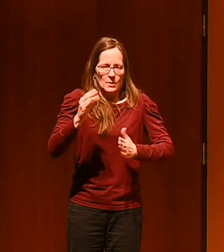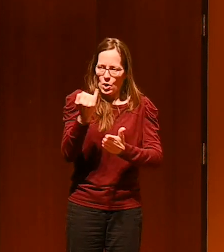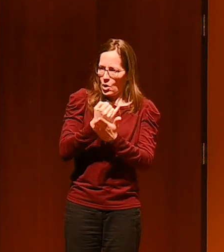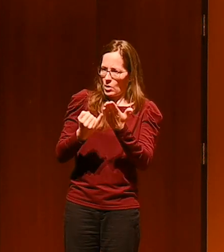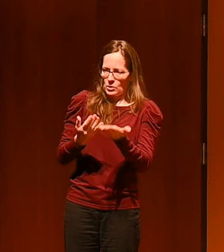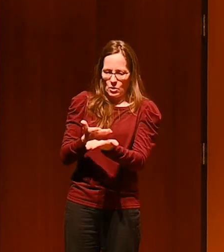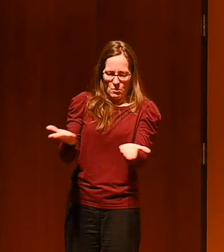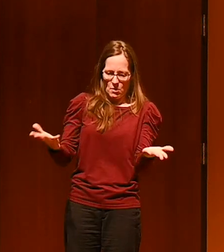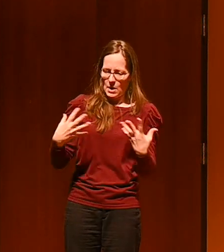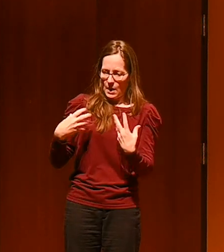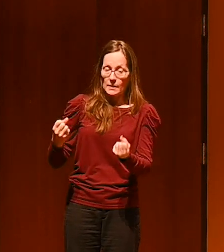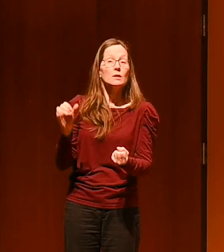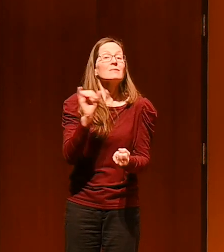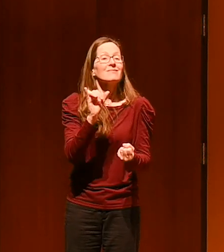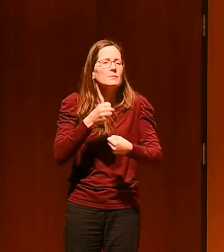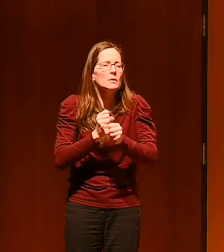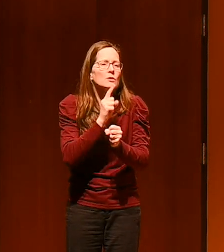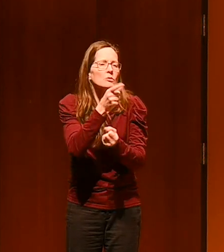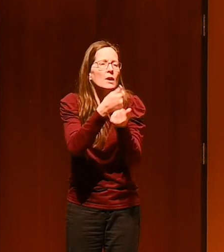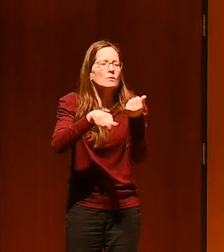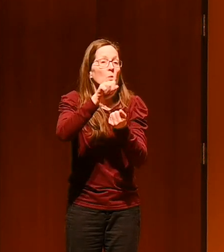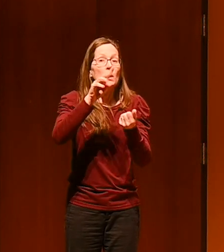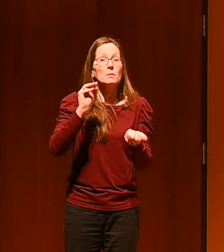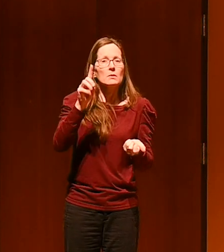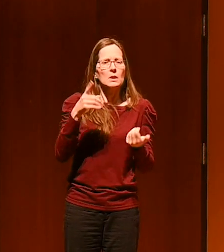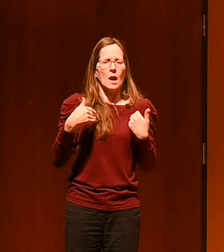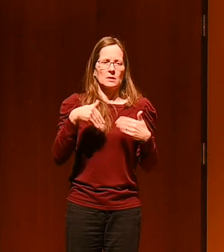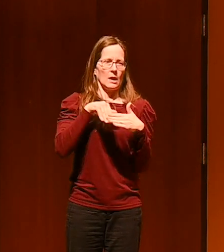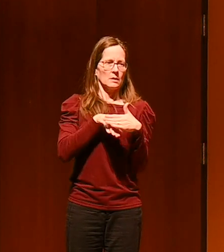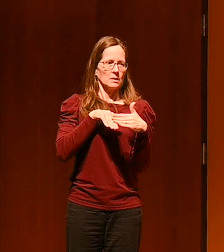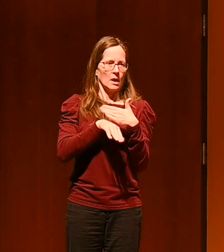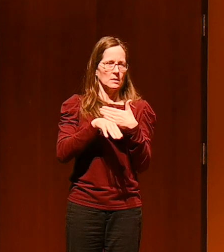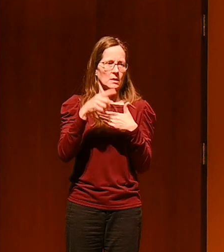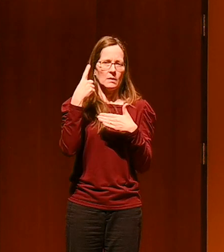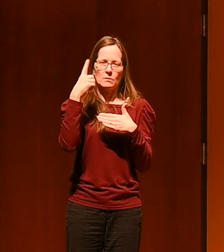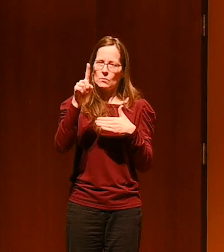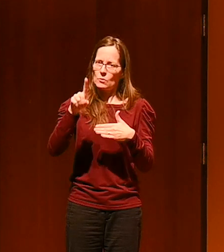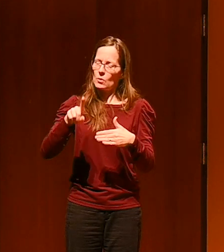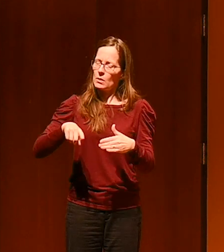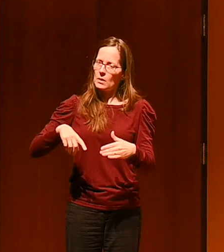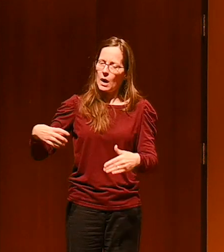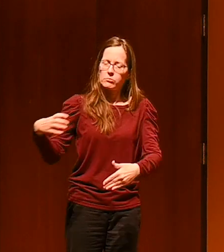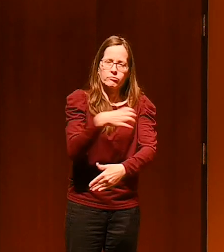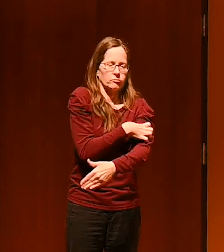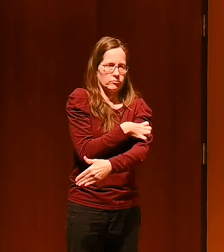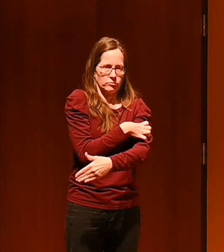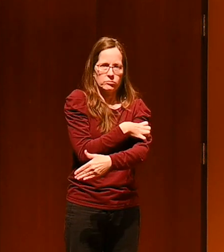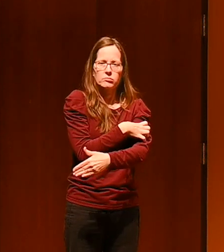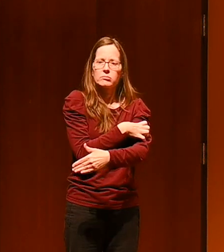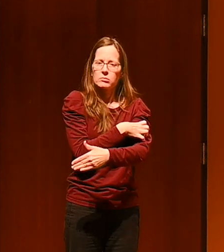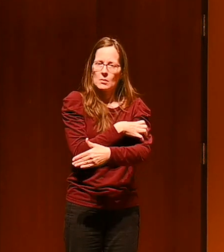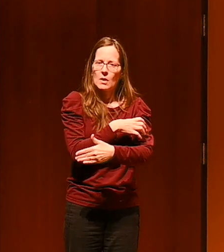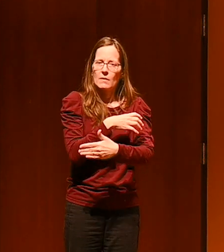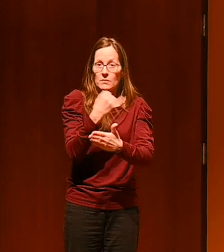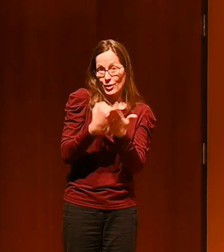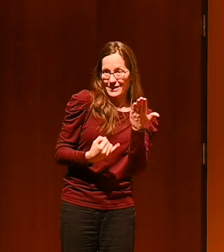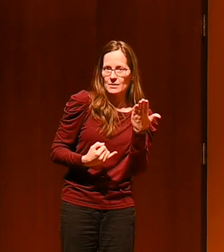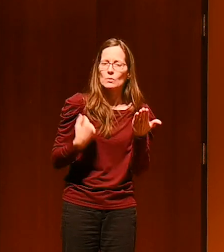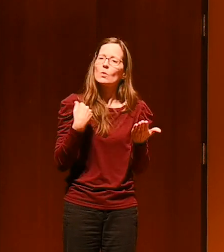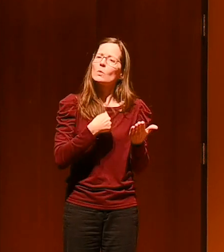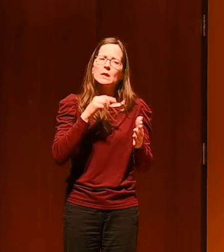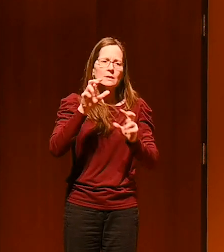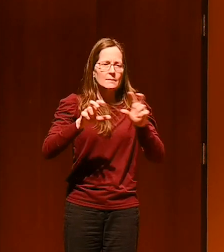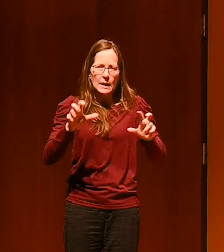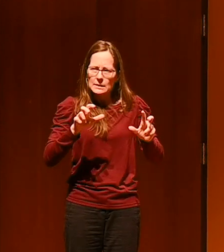Maryland has access to the transformative power of the arts. We invest that $35 million throughout the state, and one of our